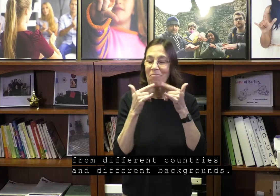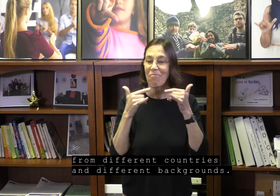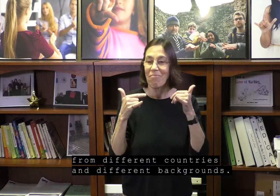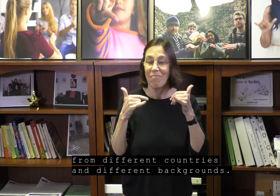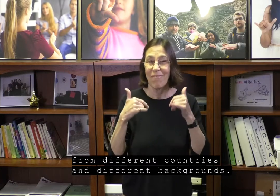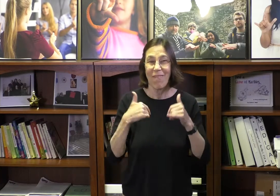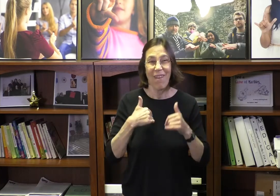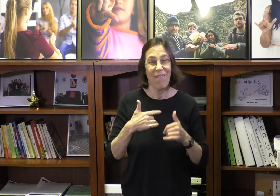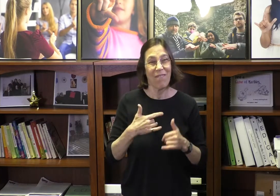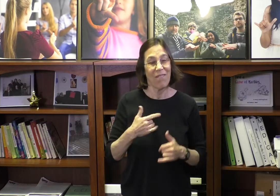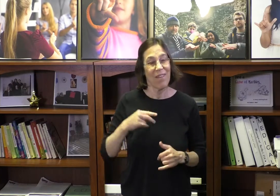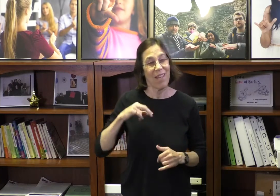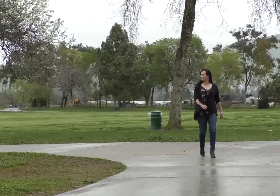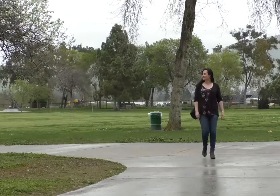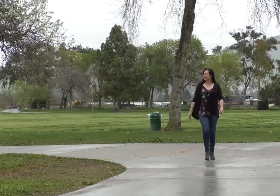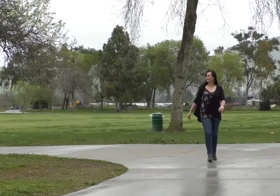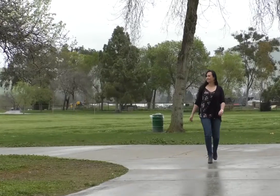from different countries and different backgrounds.